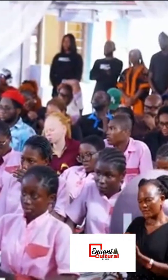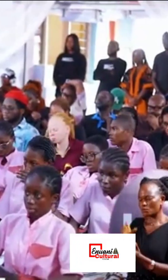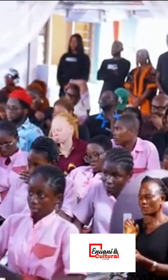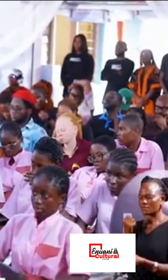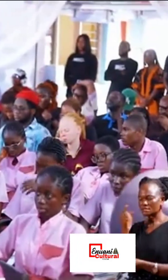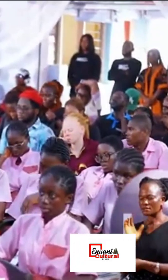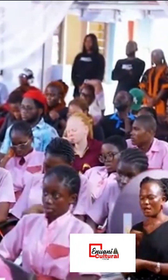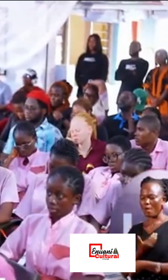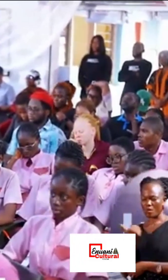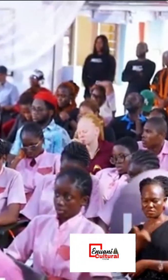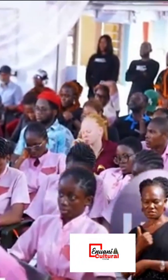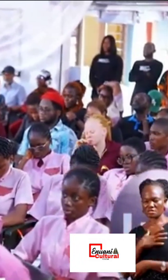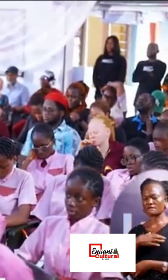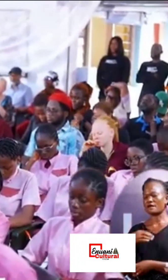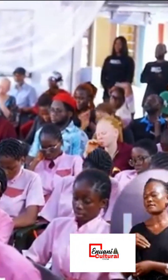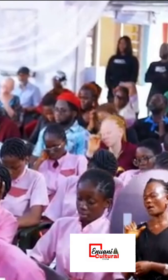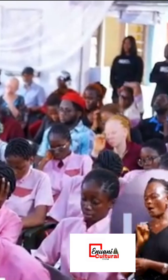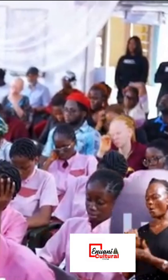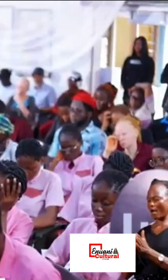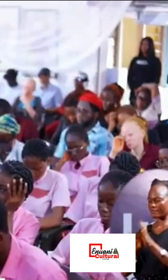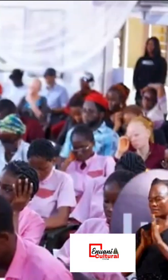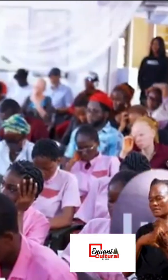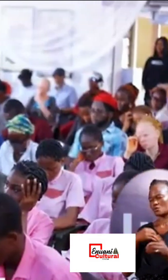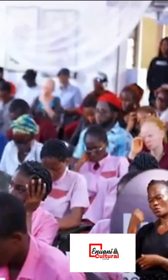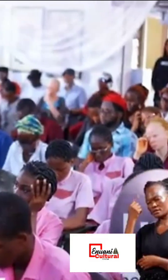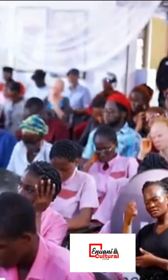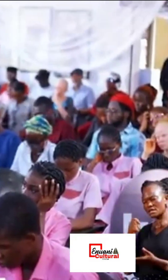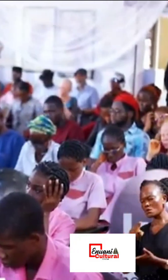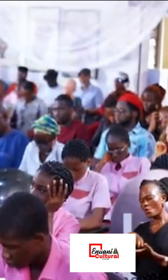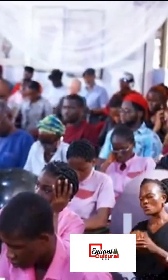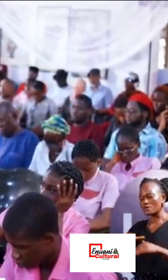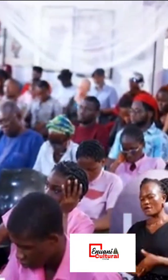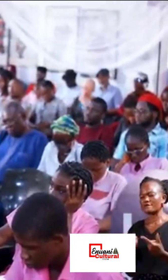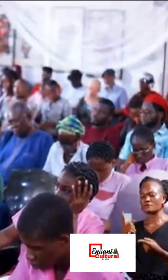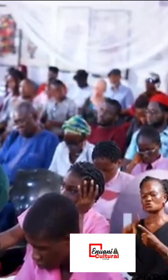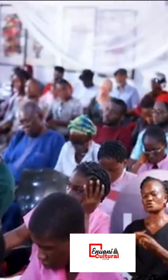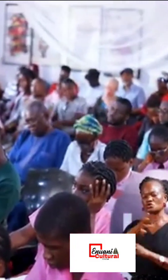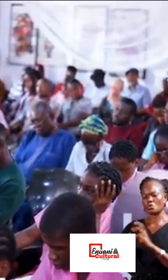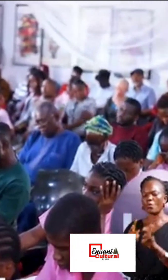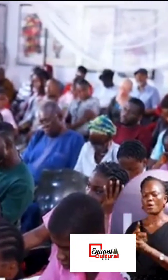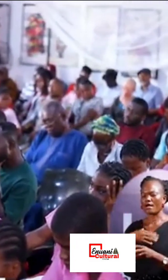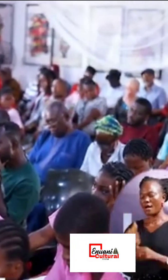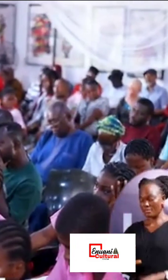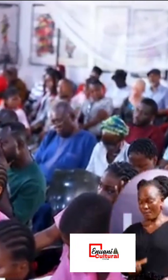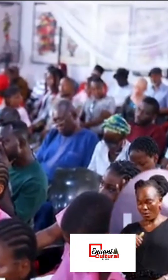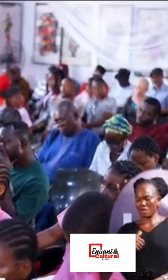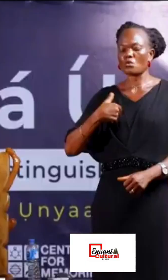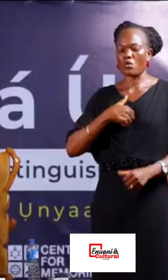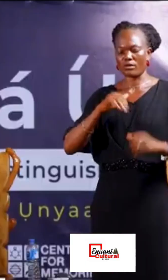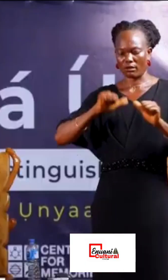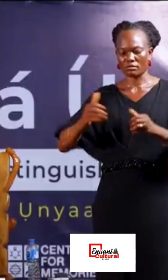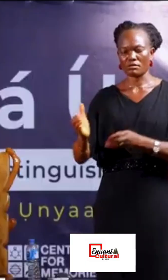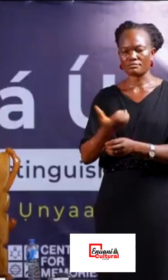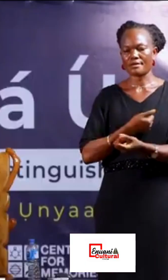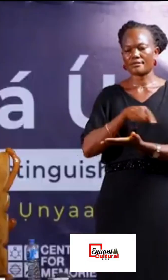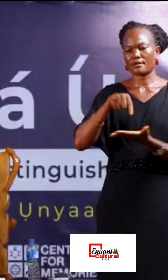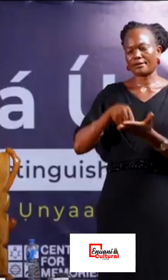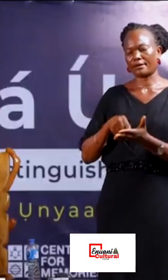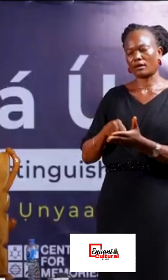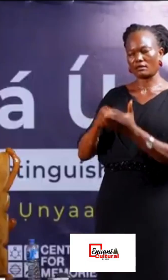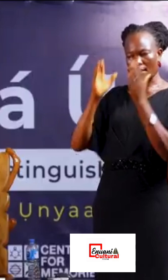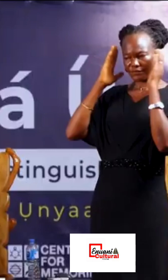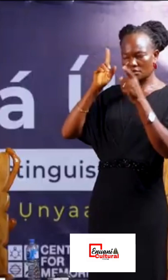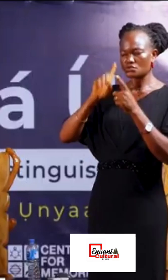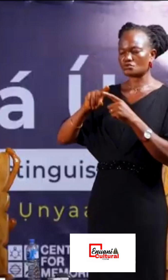our identity, and understanding what we have given to the world and the pride we can take in attempting